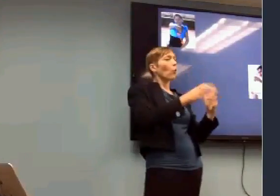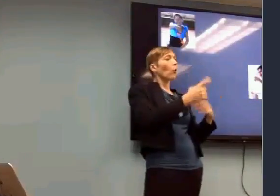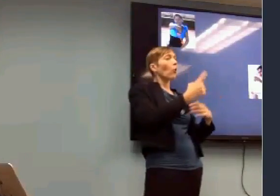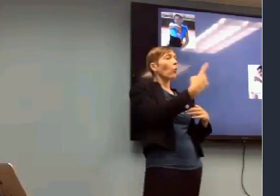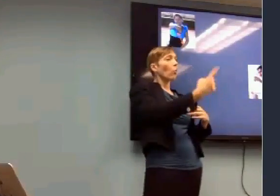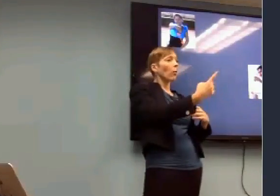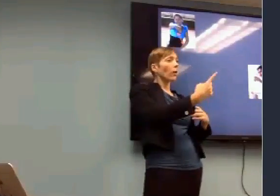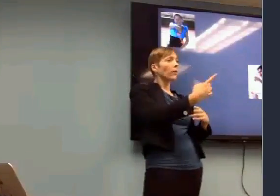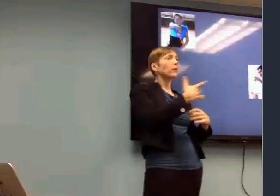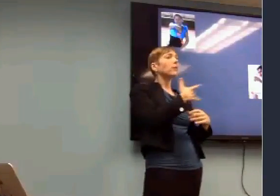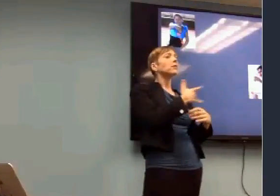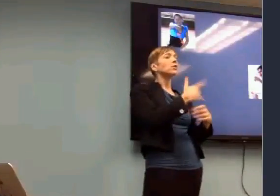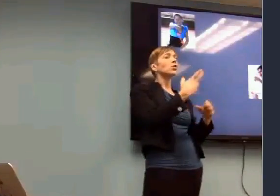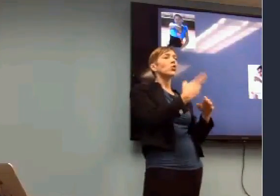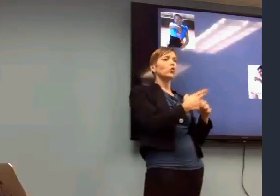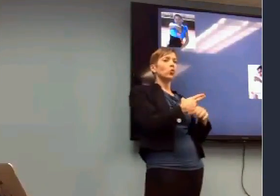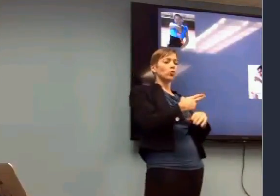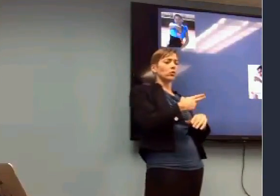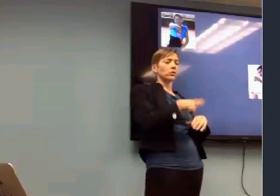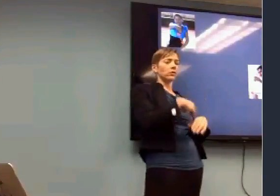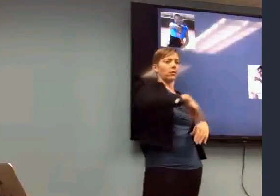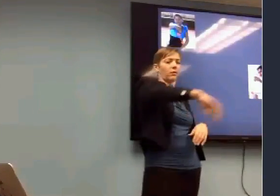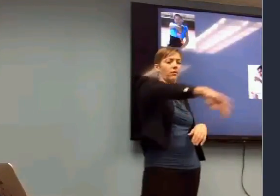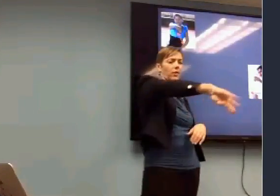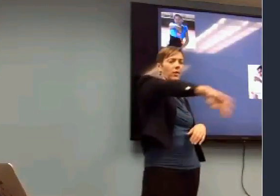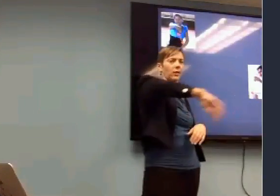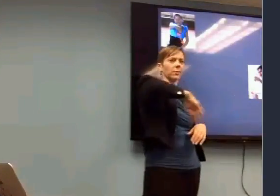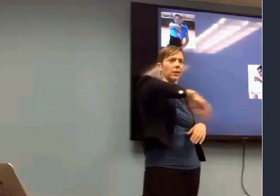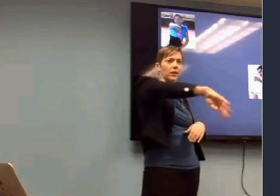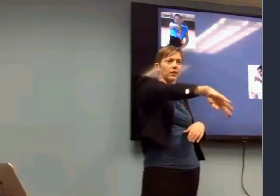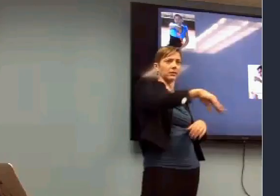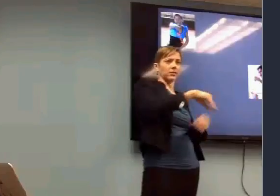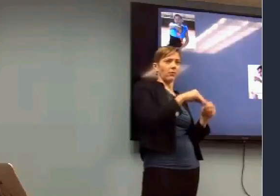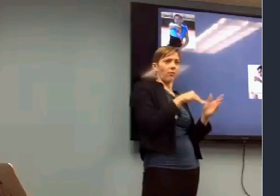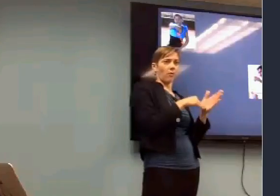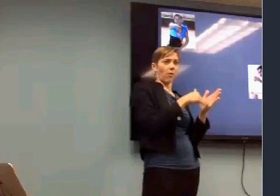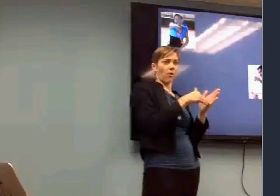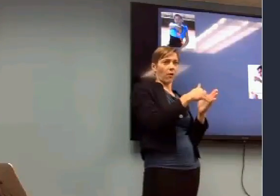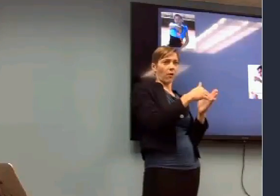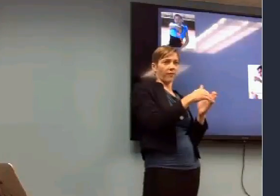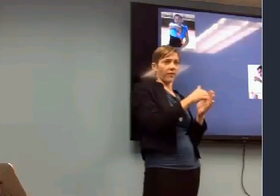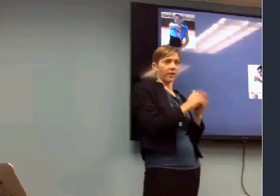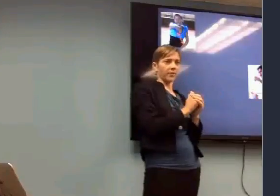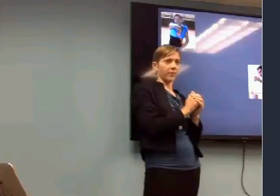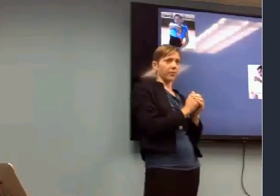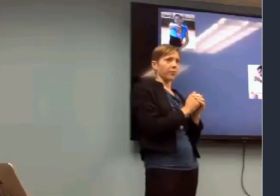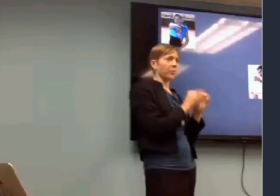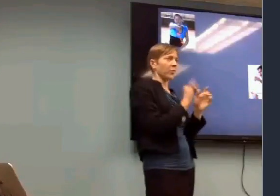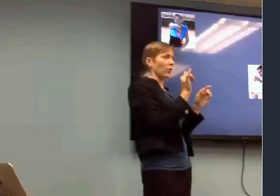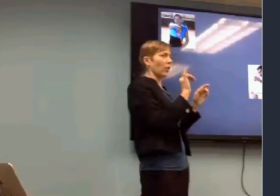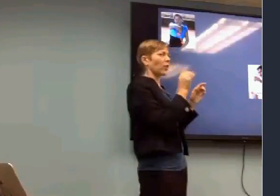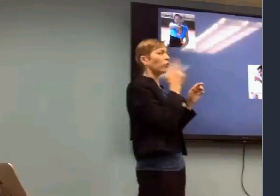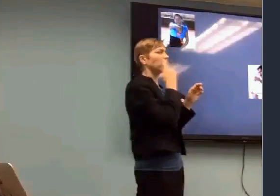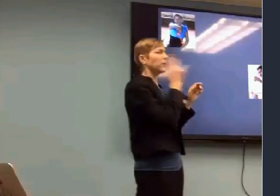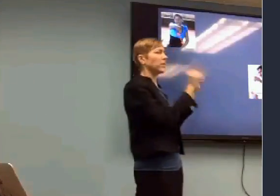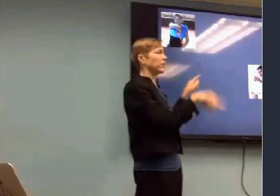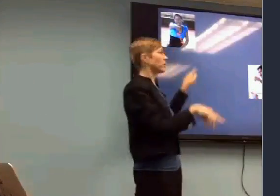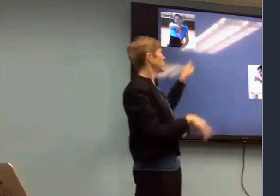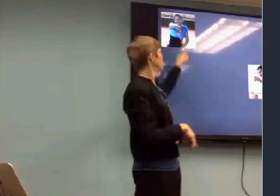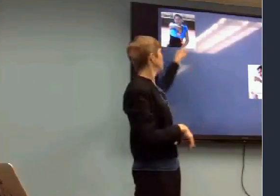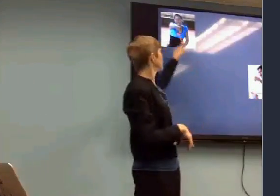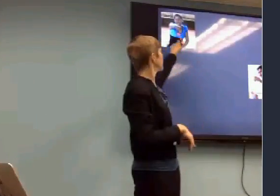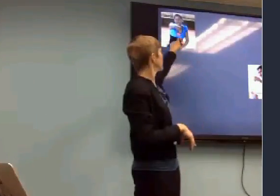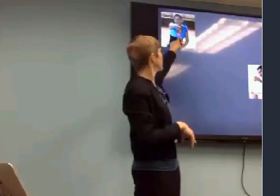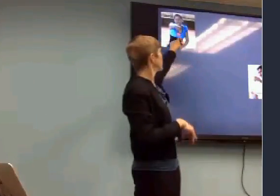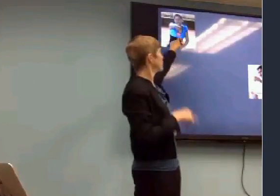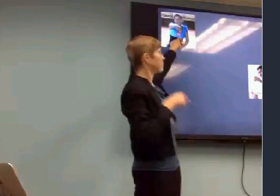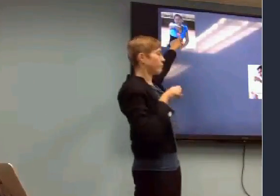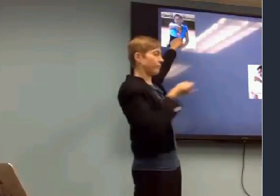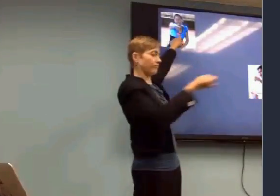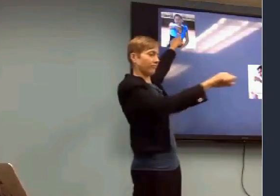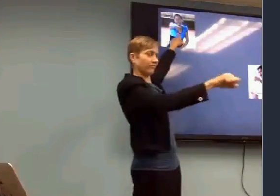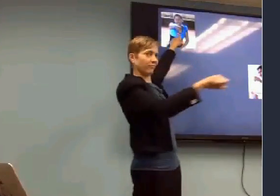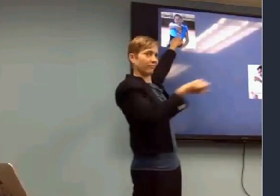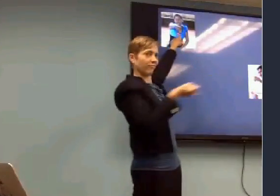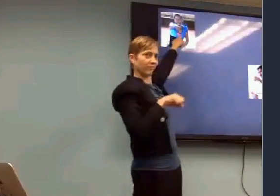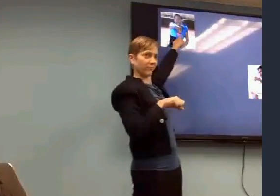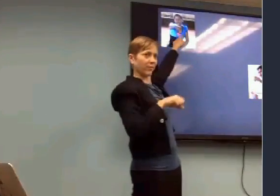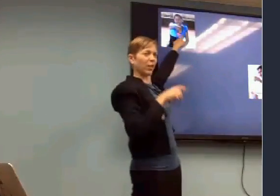Early language, that cohort one, tended to use the z-axis that I talked about more often. And you can see the arrow